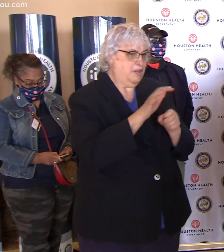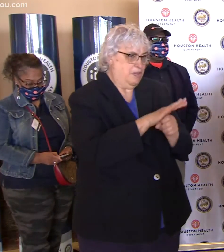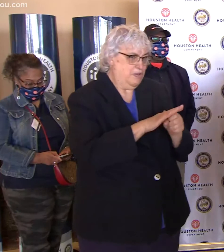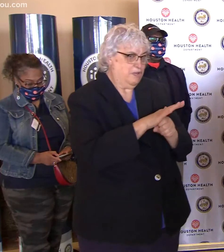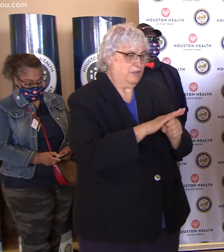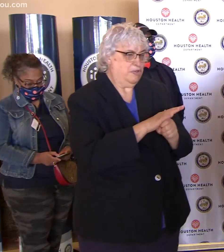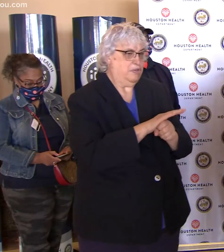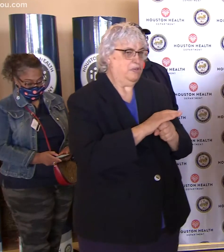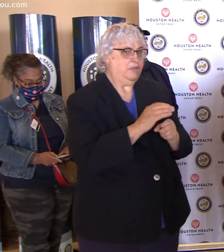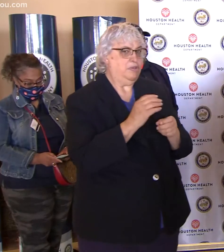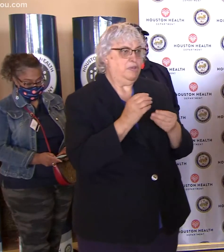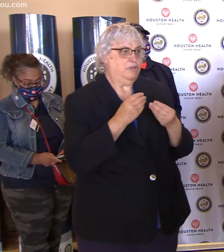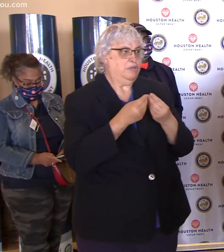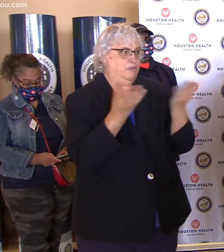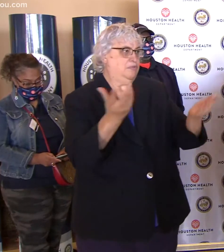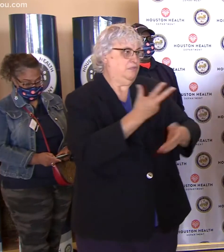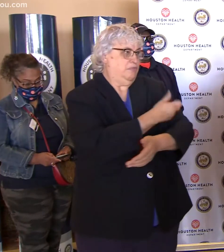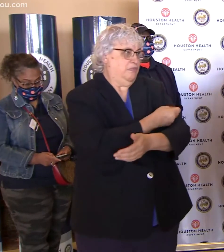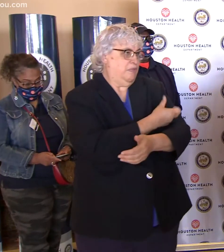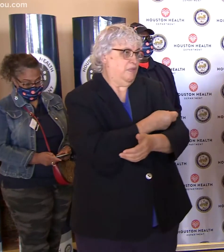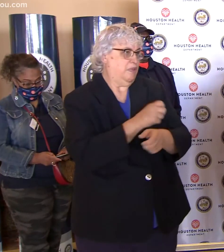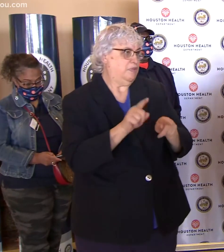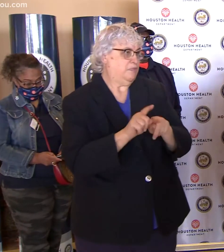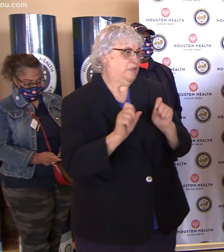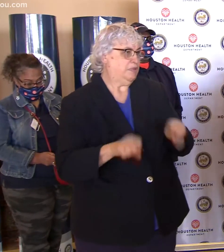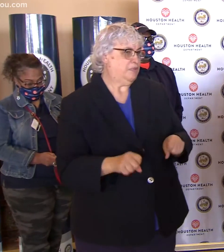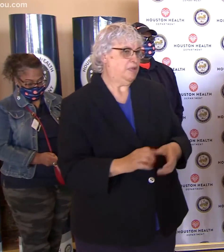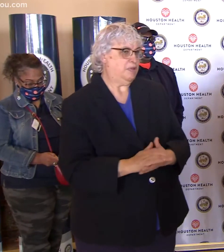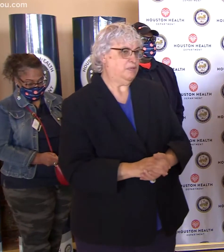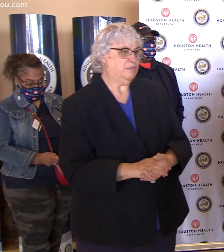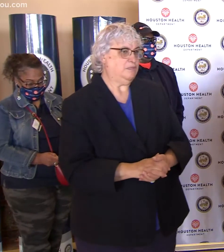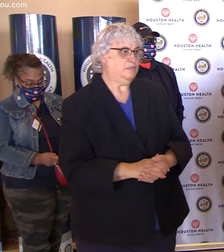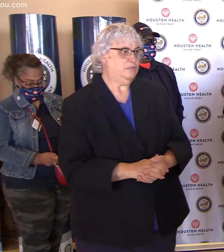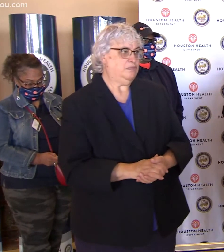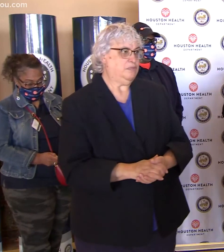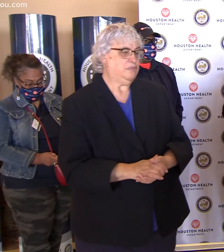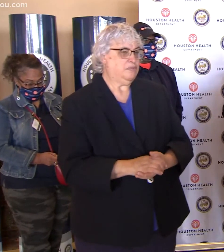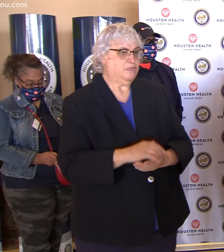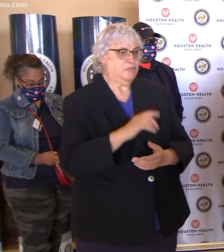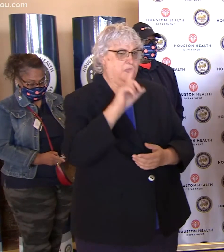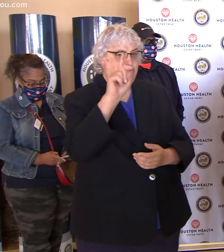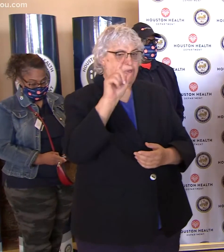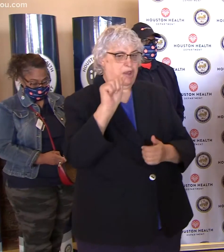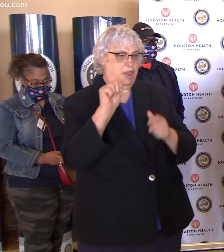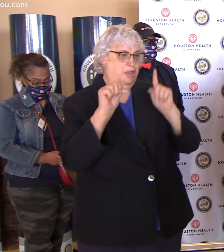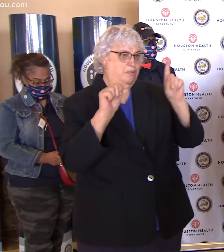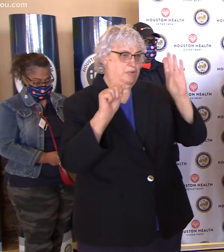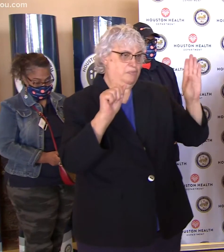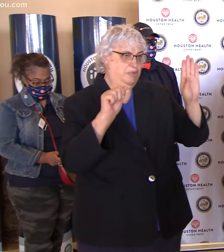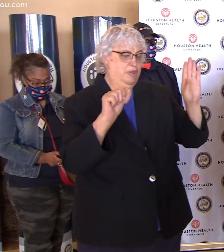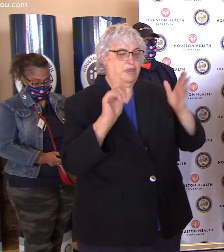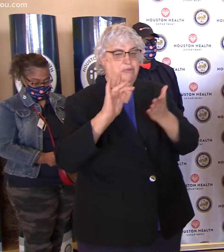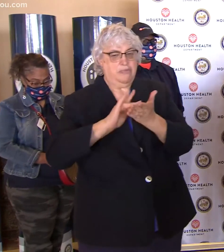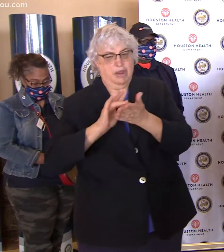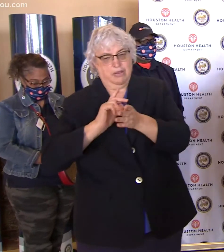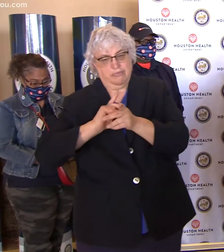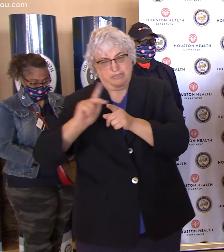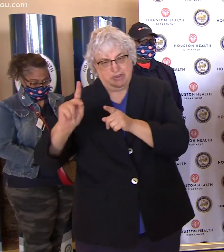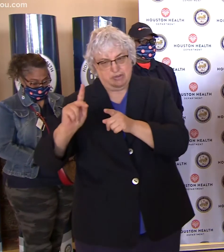these vaccines out as quickly as possible. So again, 1A and 1B, medical